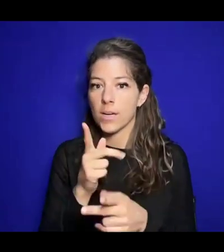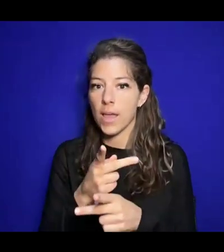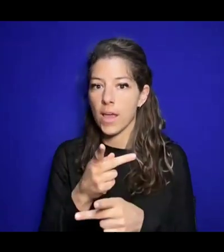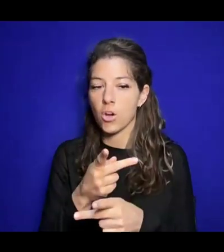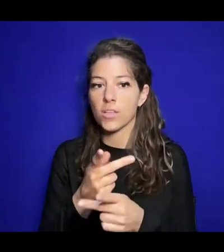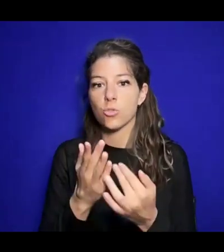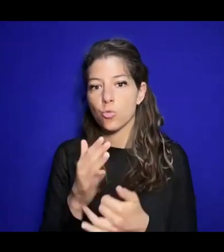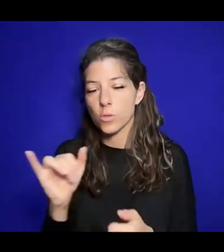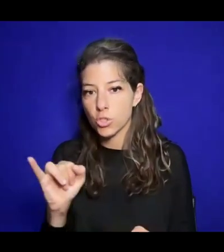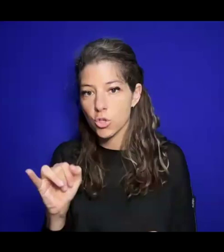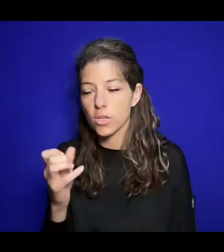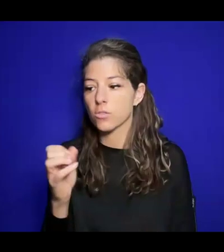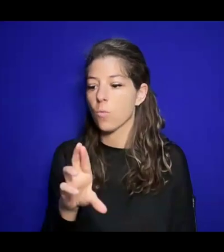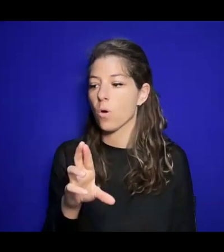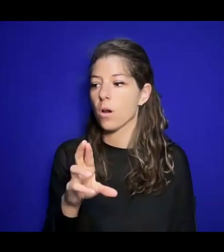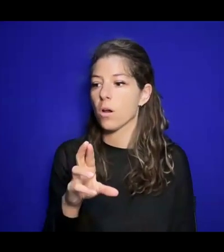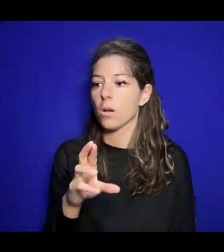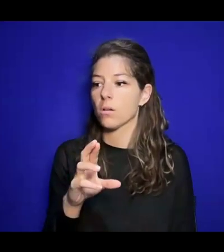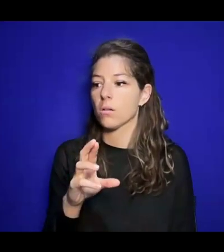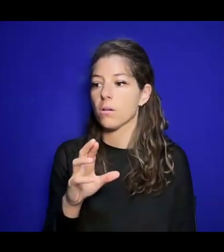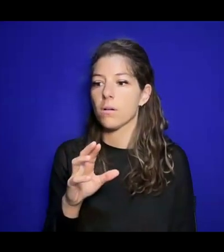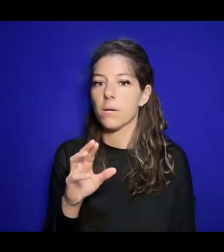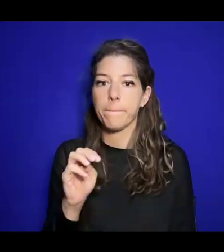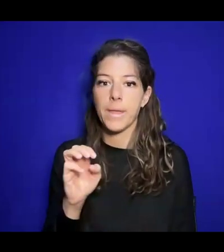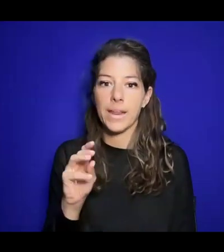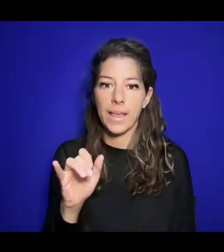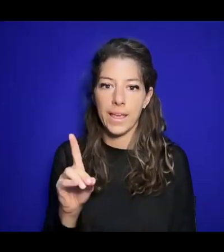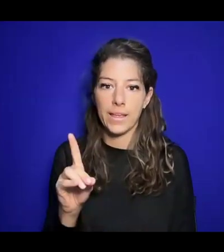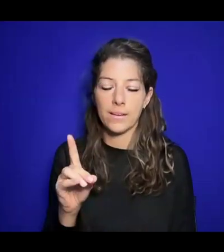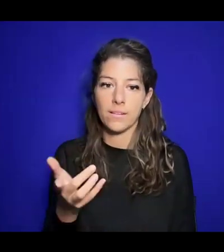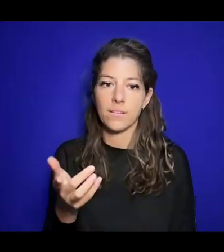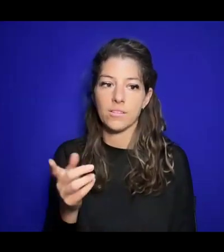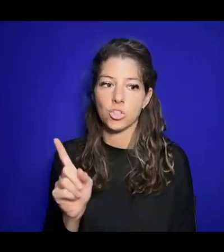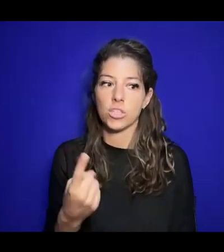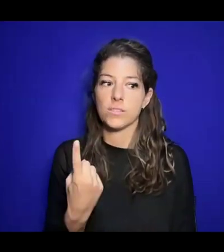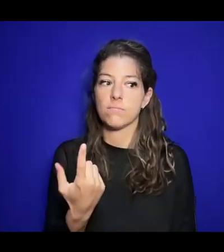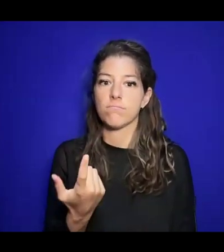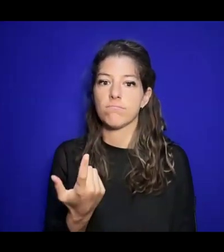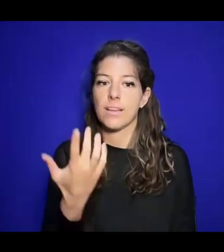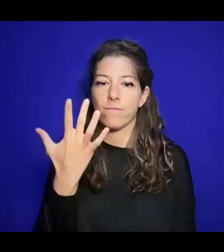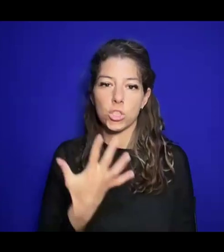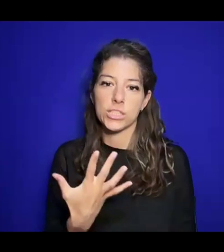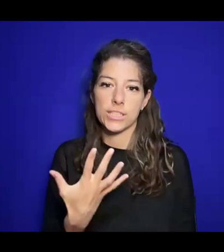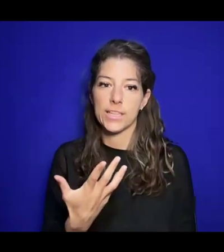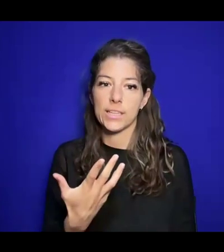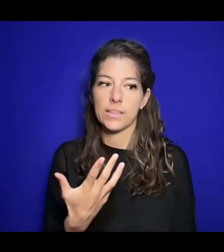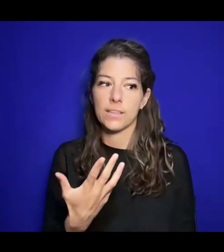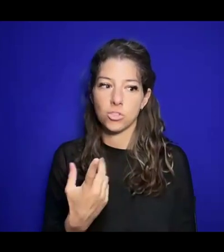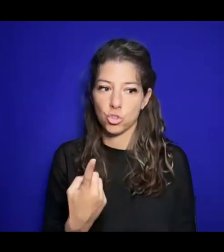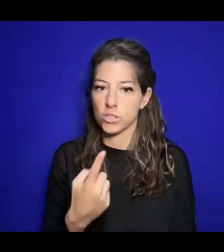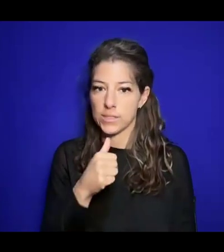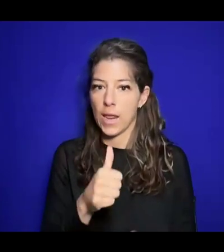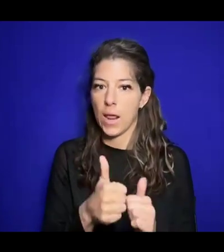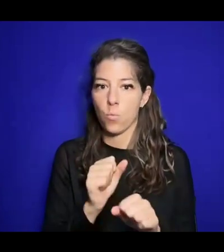through insurance or through Medicaid. It's just, unfortunately, it's just not the